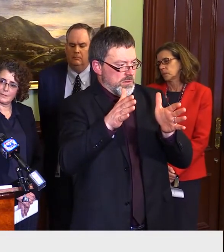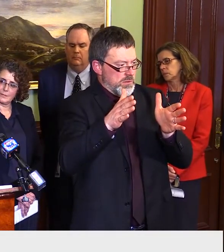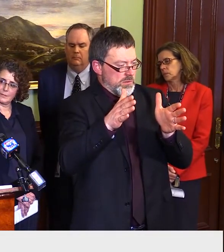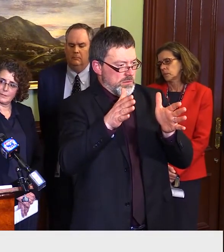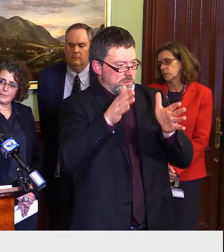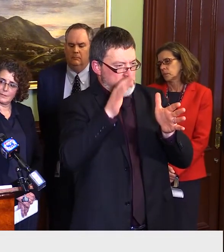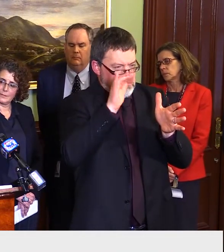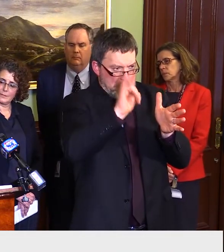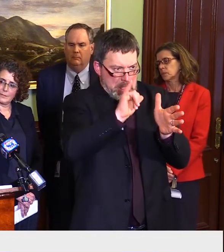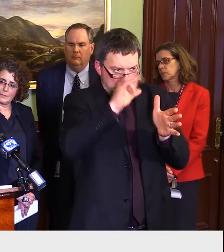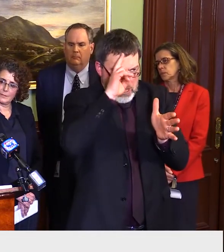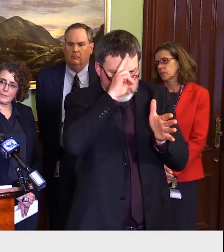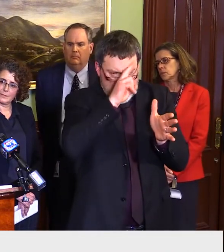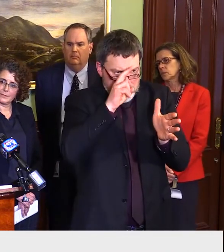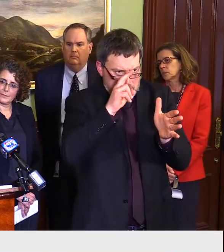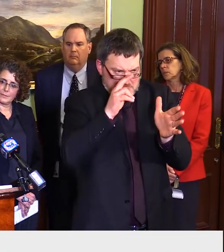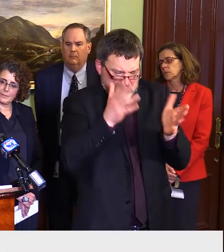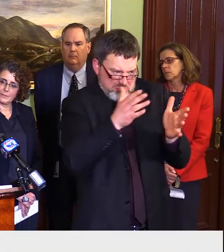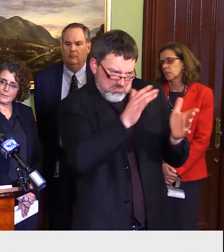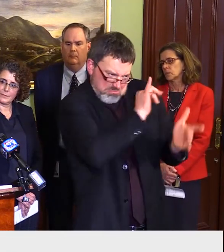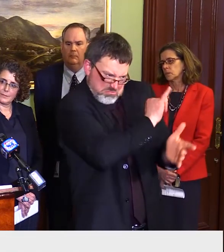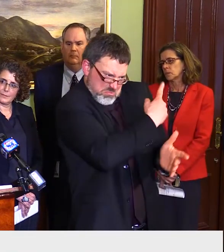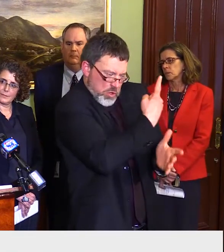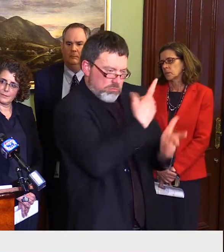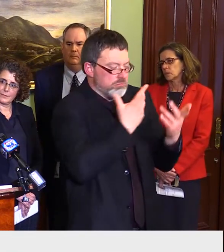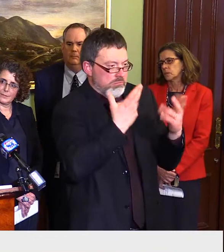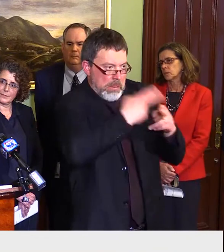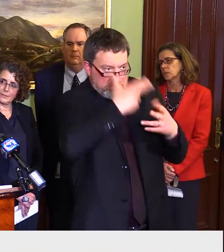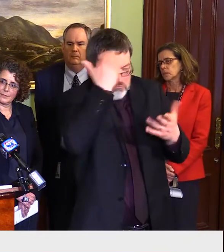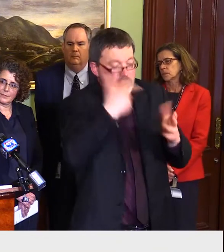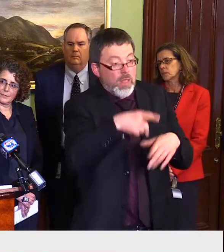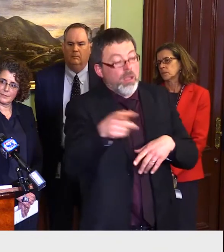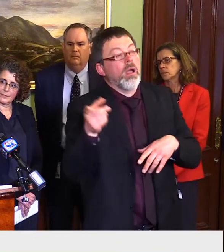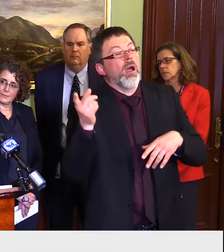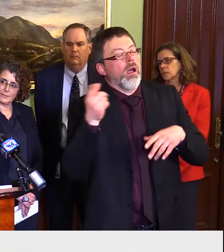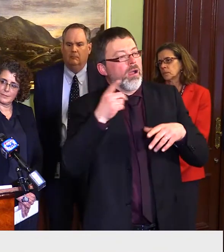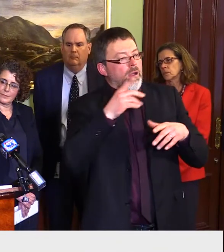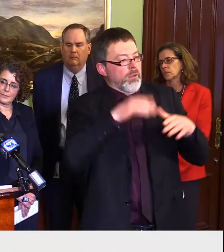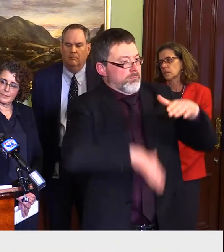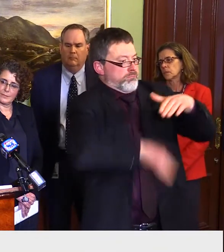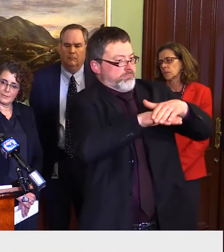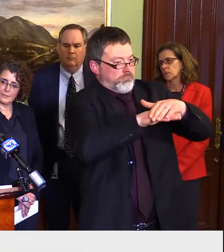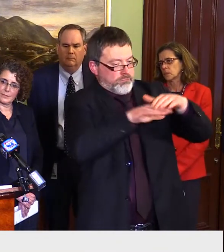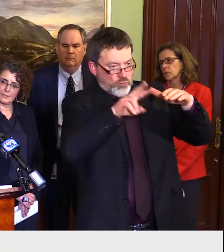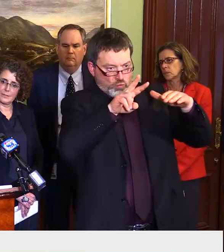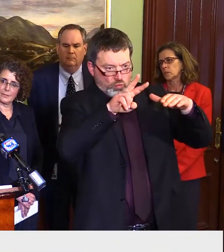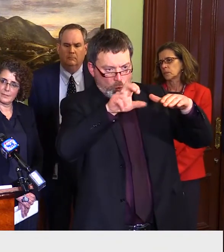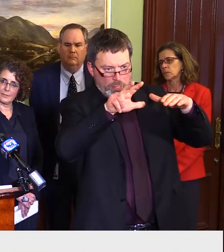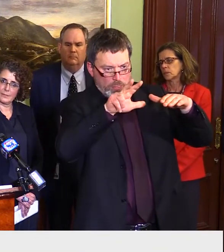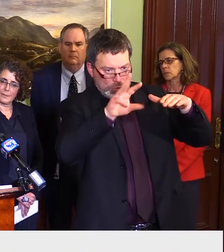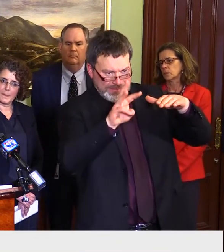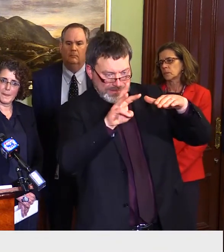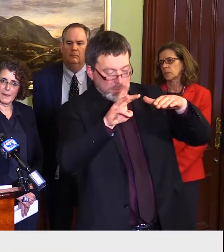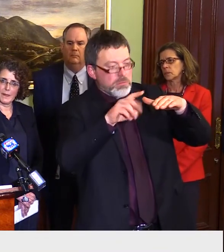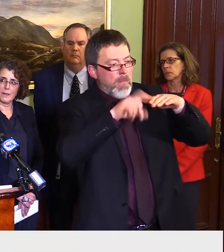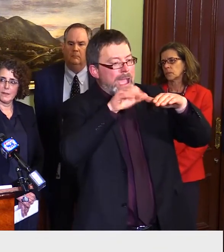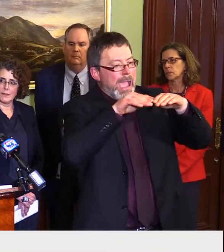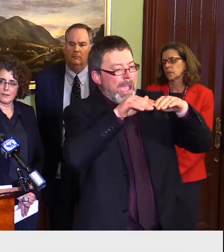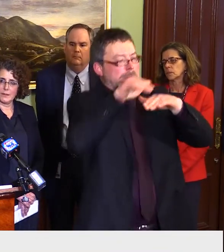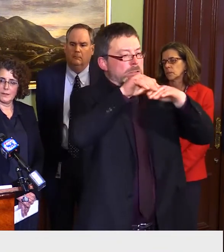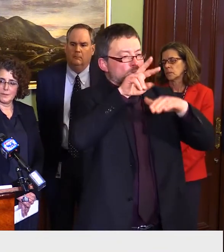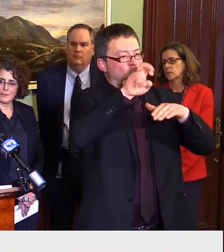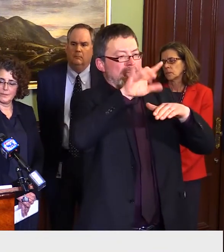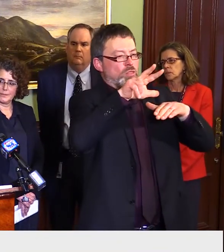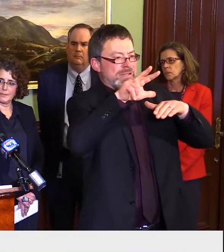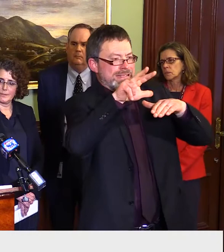no mitigation strategy. For example, doubling up size, no calling in other hospitals from out of state, using other